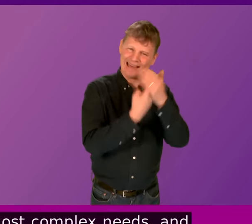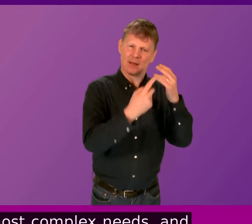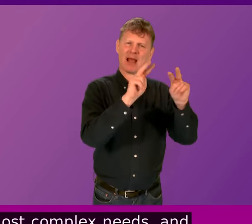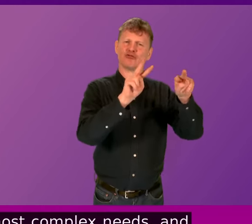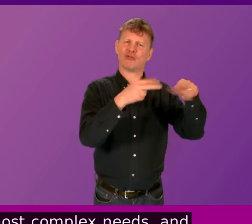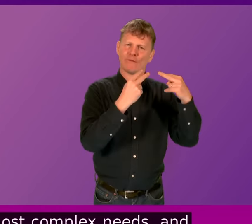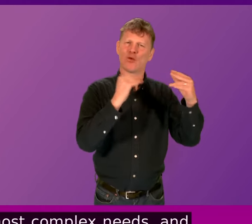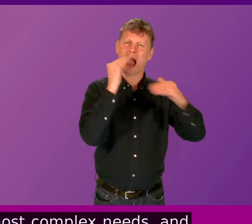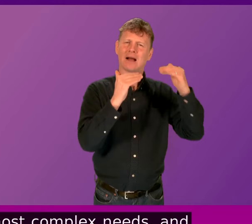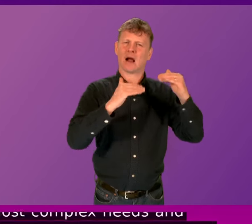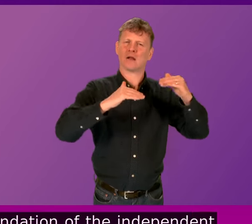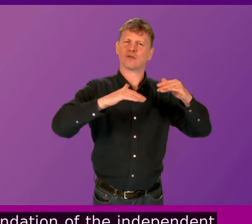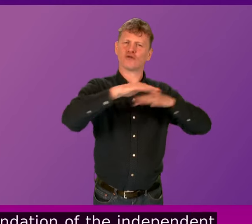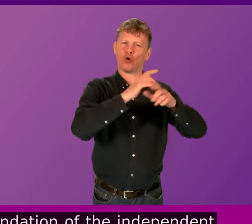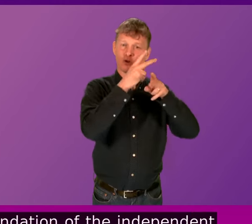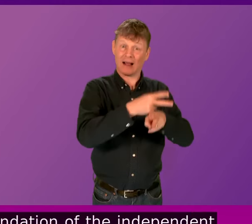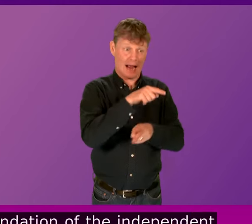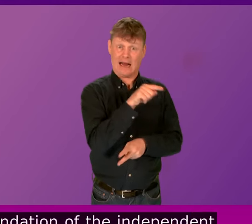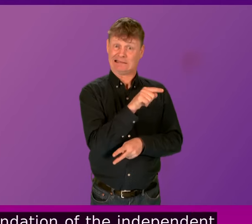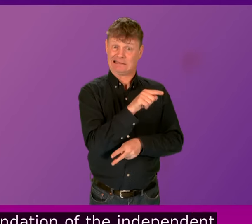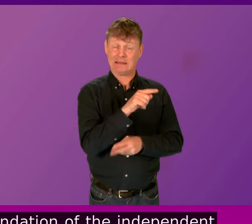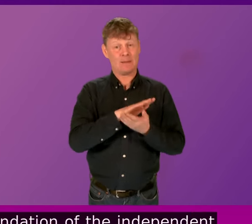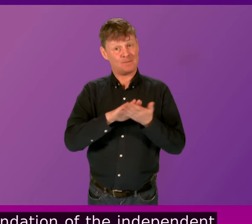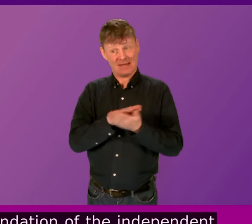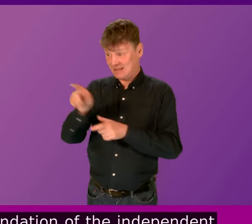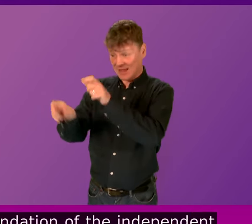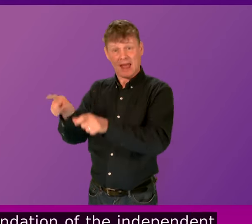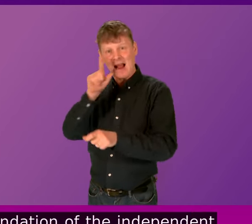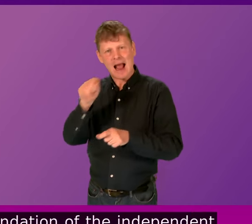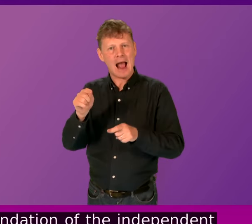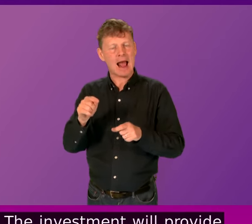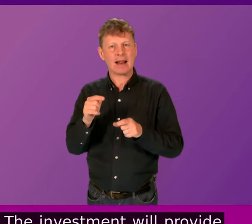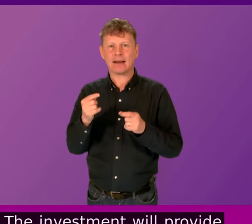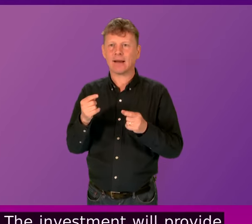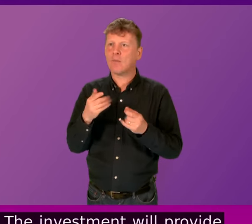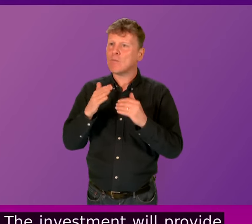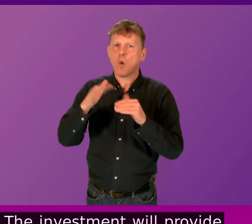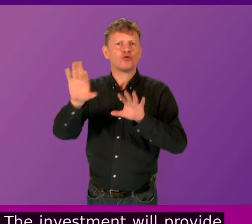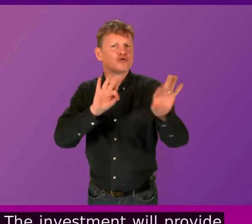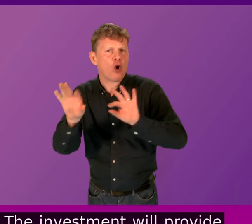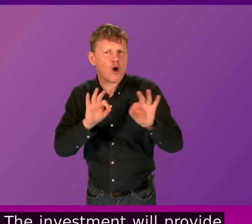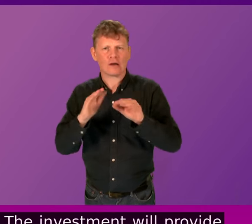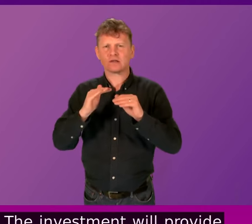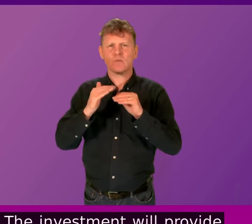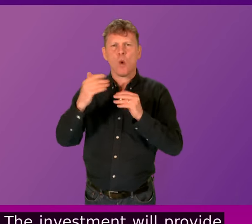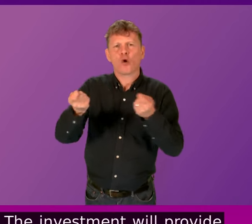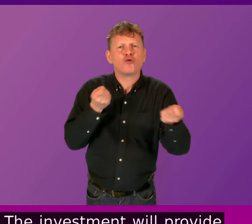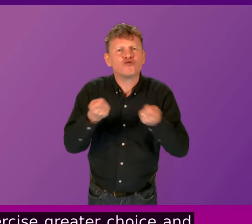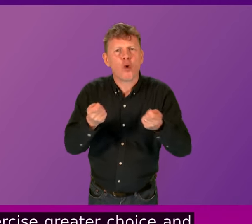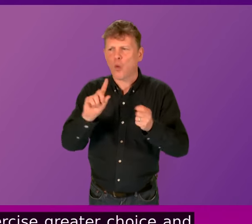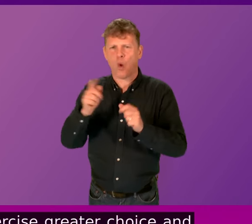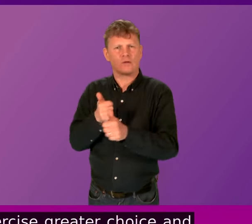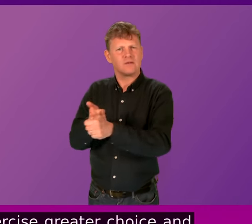Care. The investment will provide recipients the ability to exercise greater choice and control over the support that